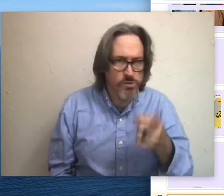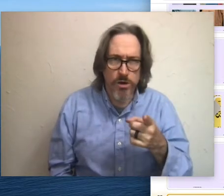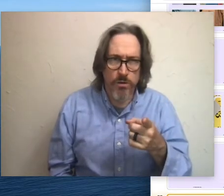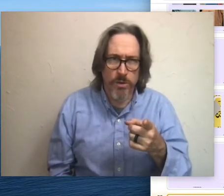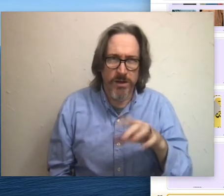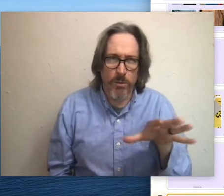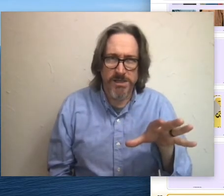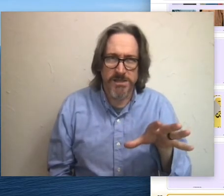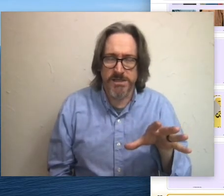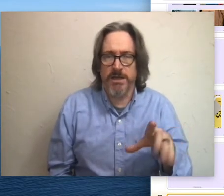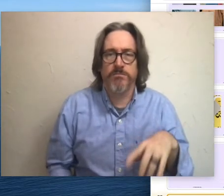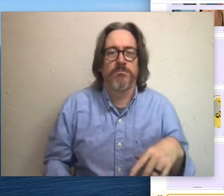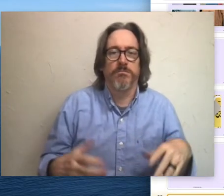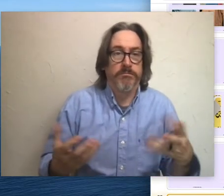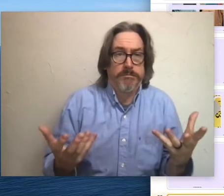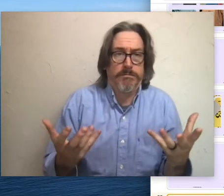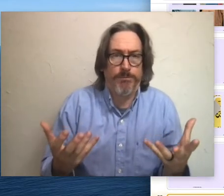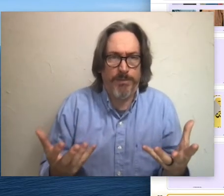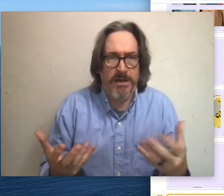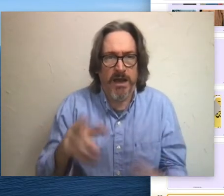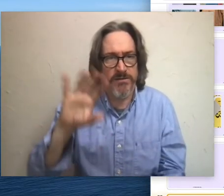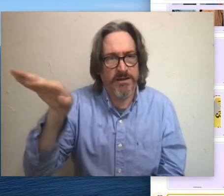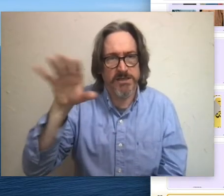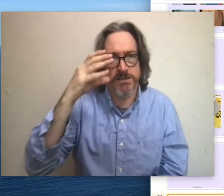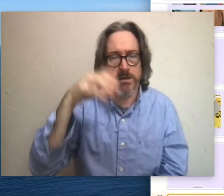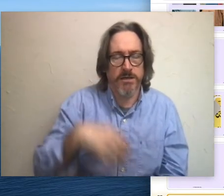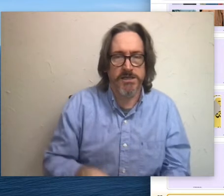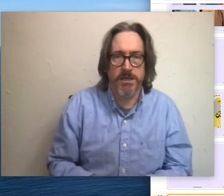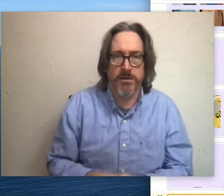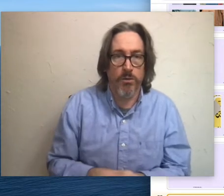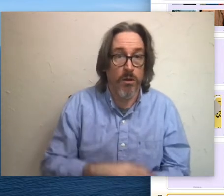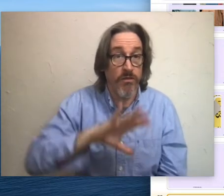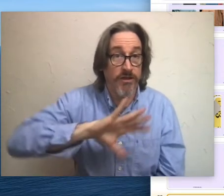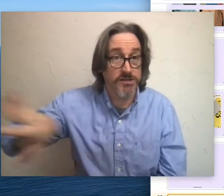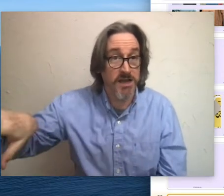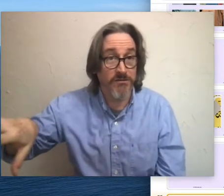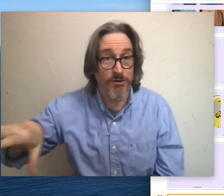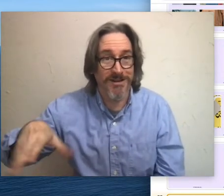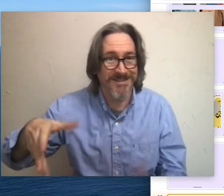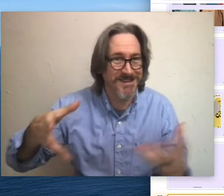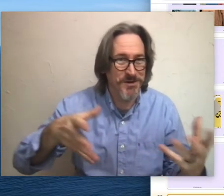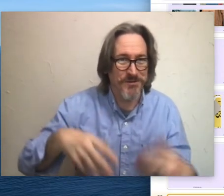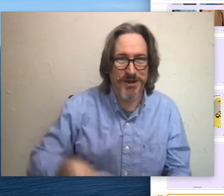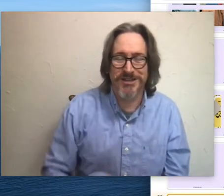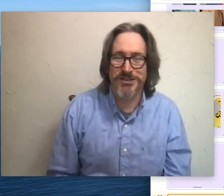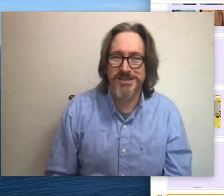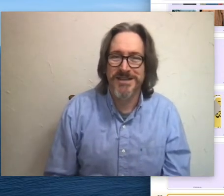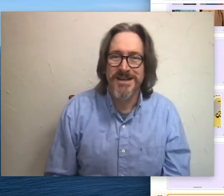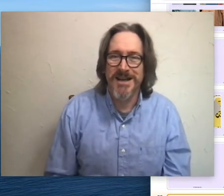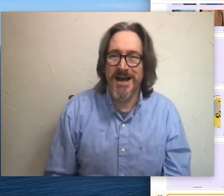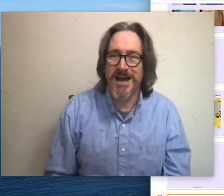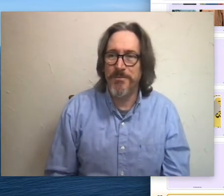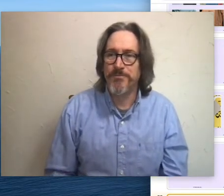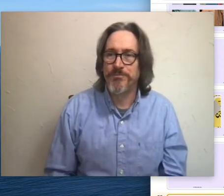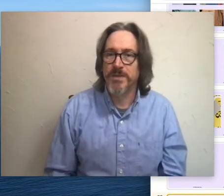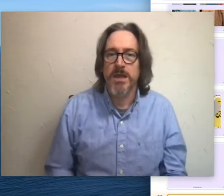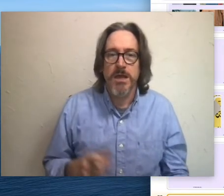There's one other one in the what's the sign, but I think that's their sign for it. It's one of the variations.